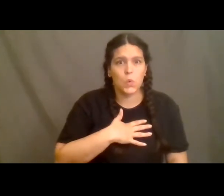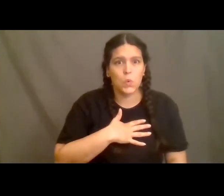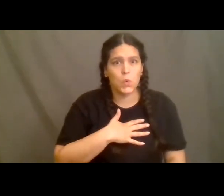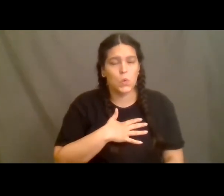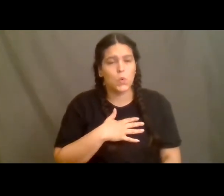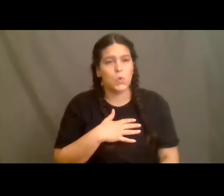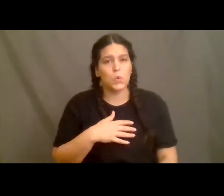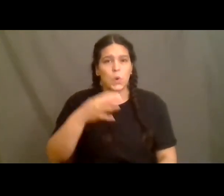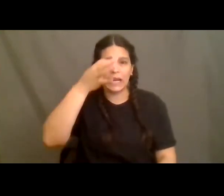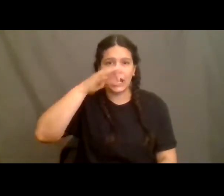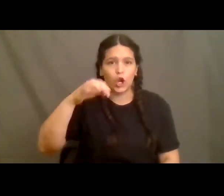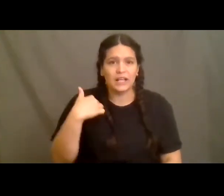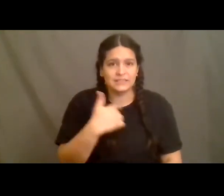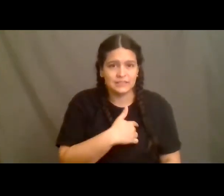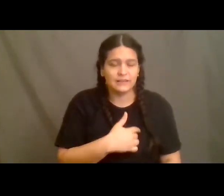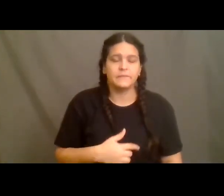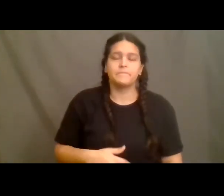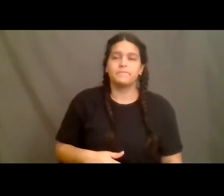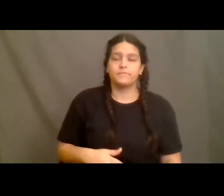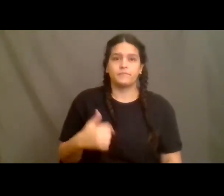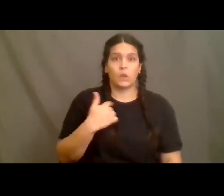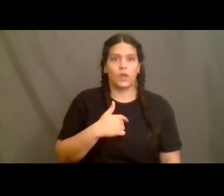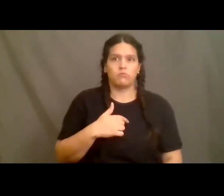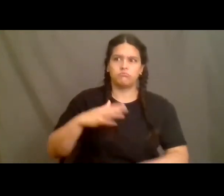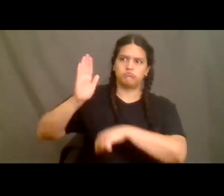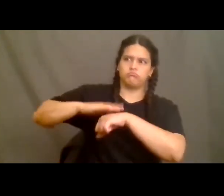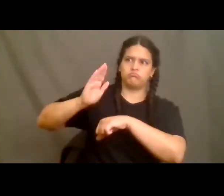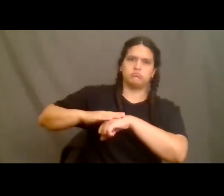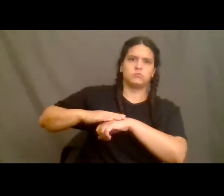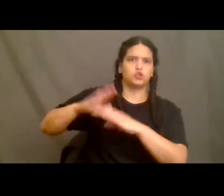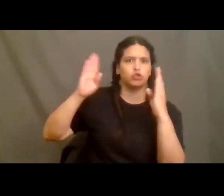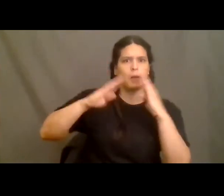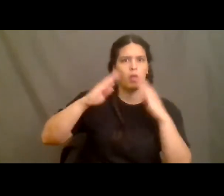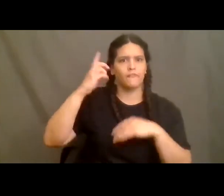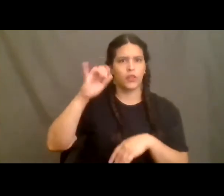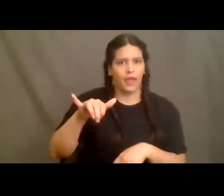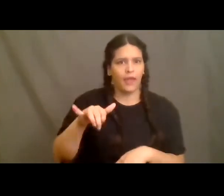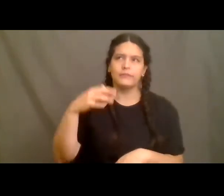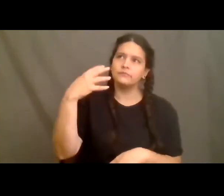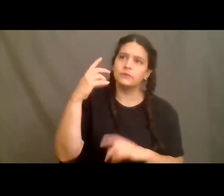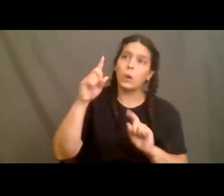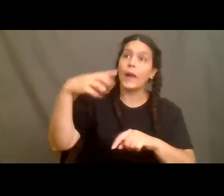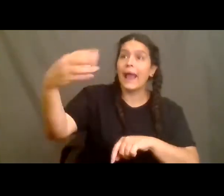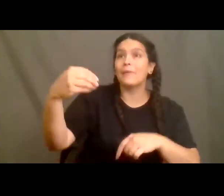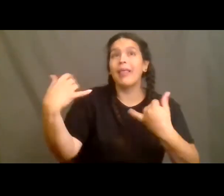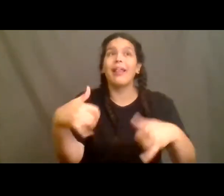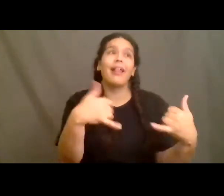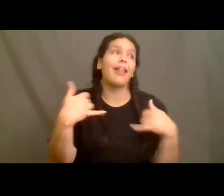us. And so we got in trouble for that. But, that right there